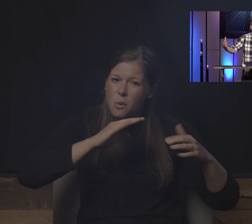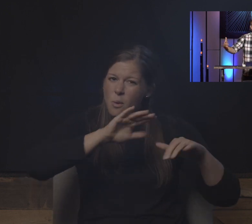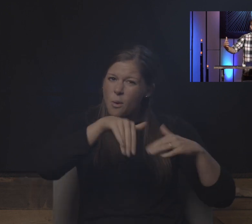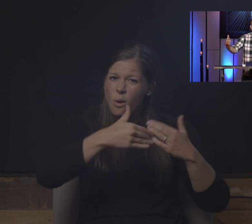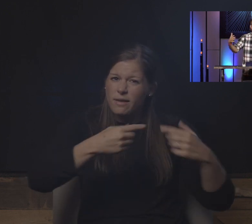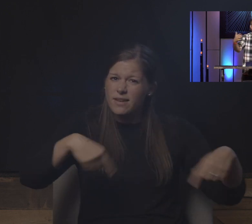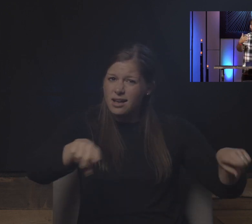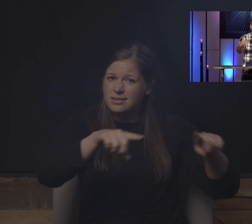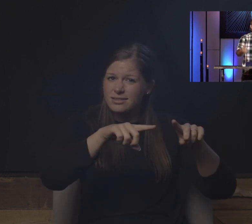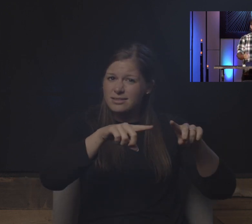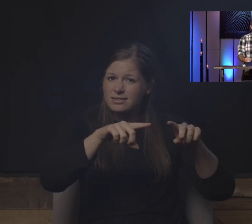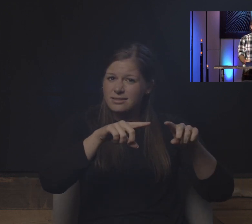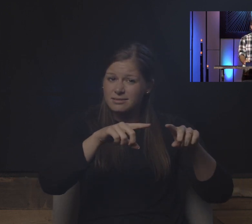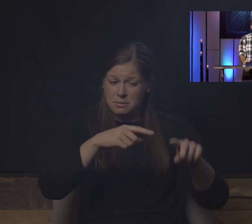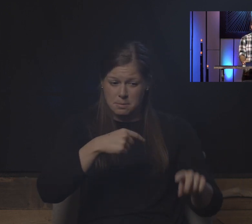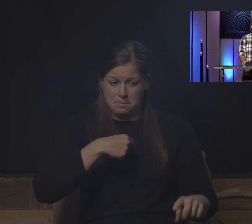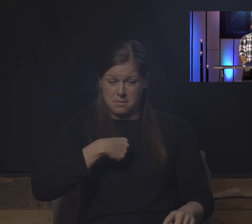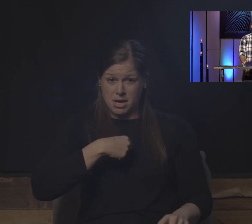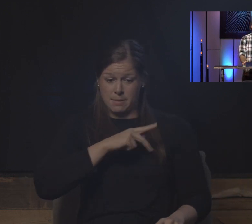us with him.